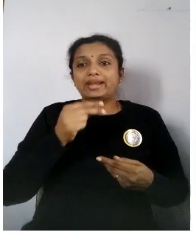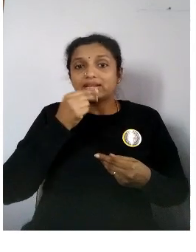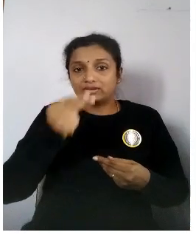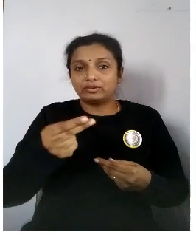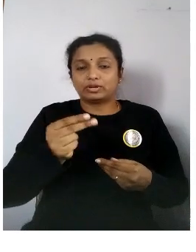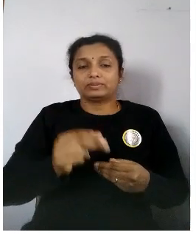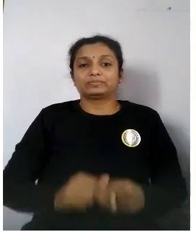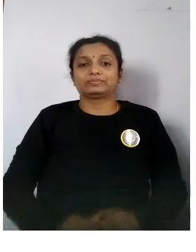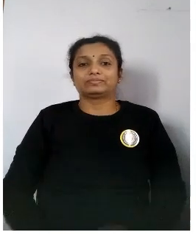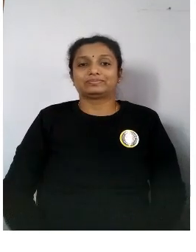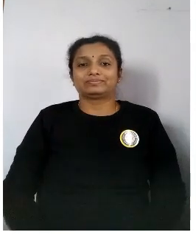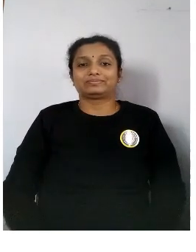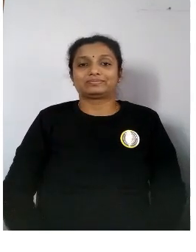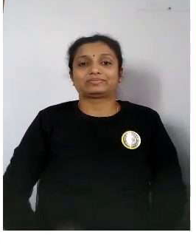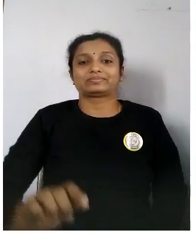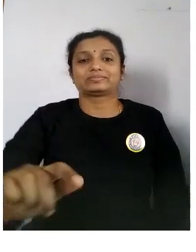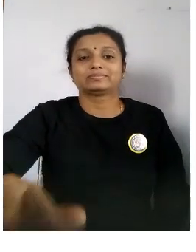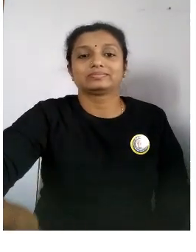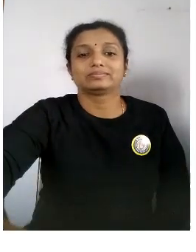1 to 8.